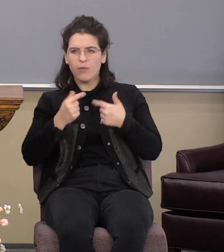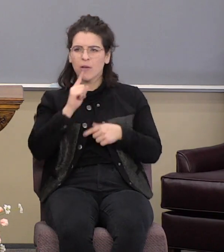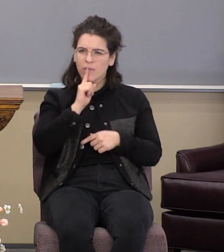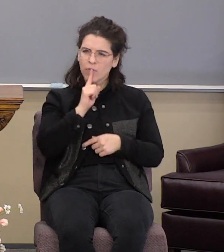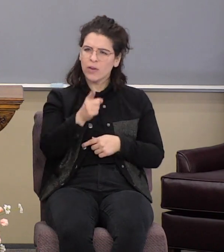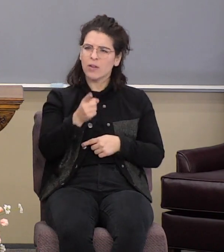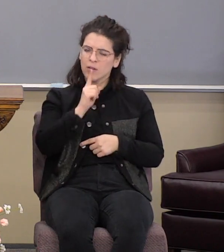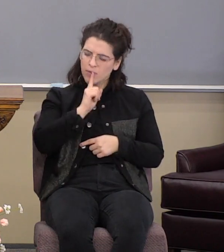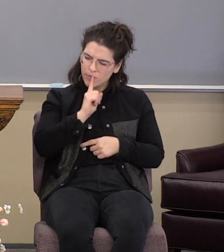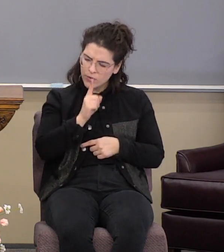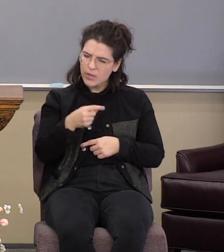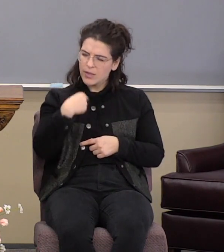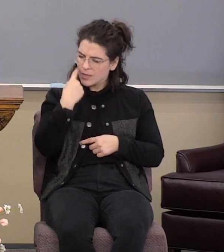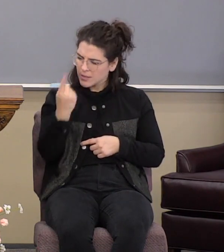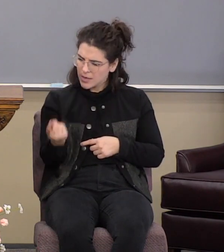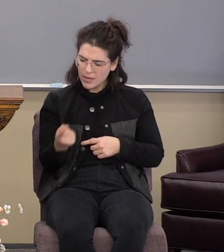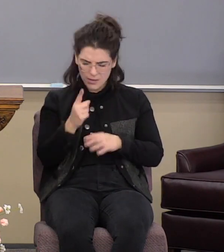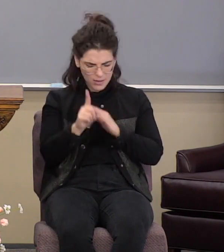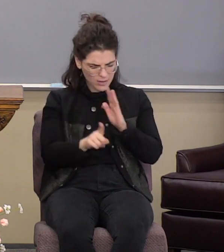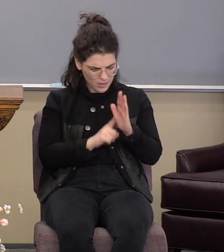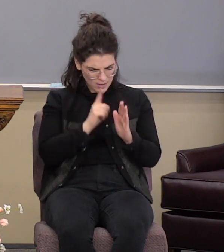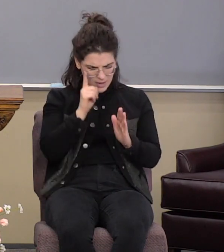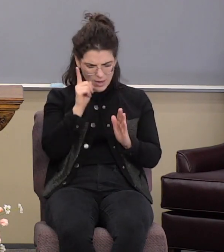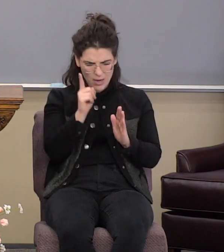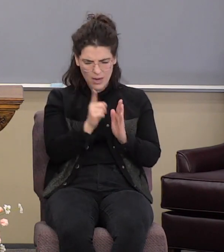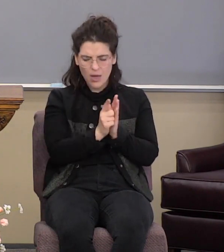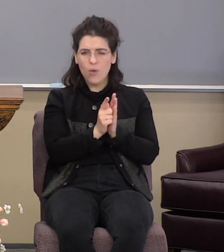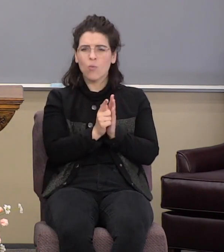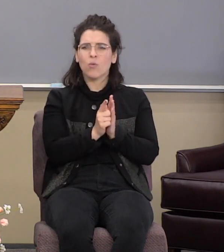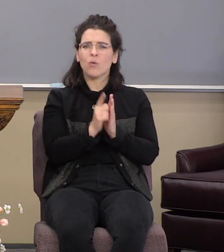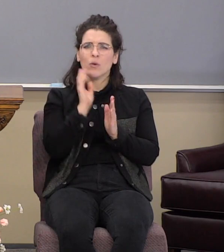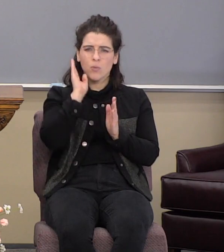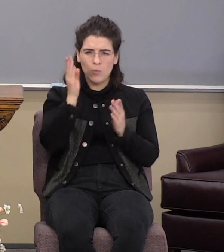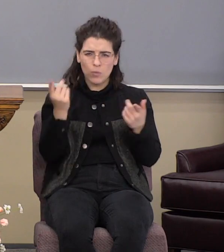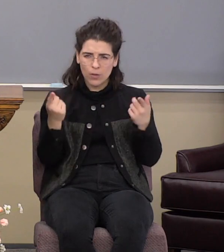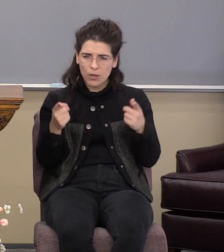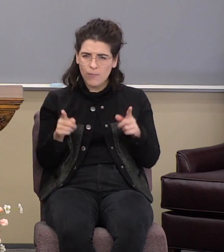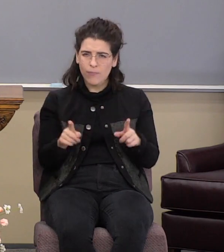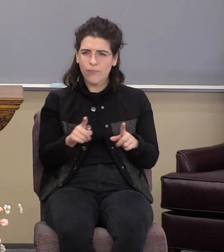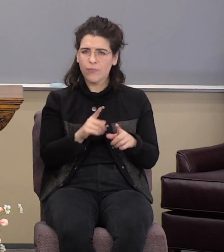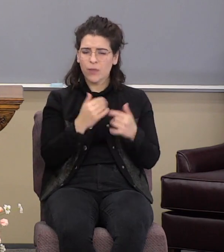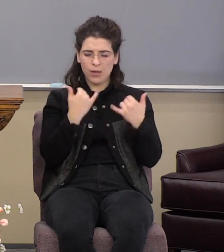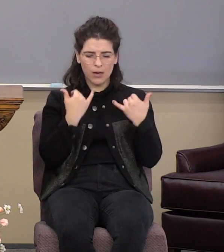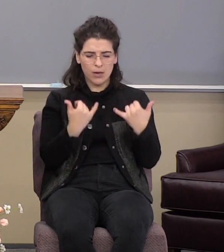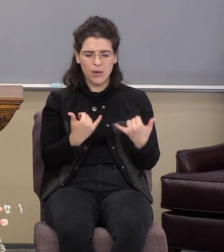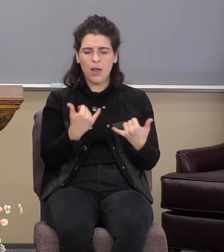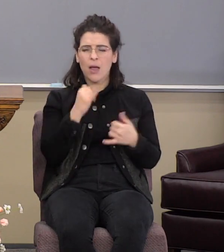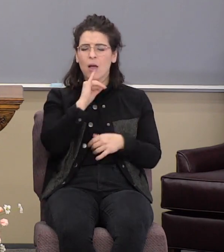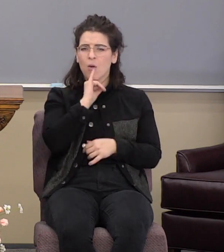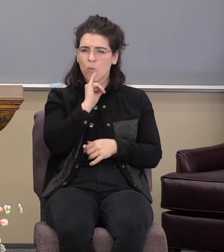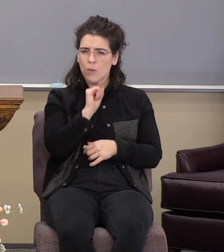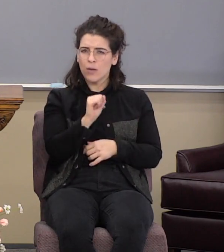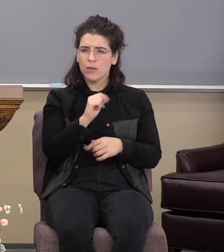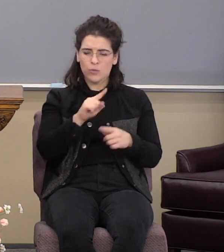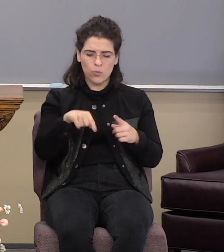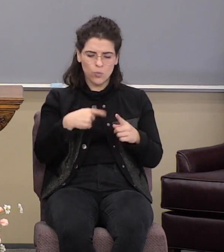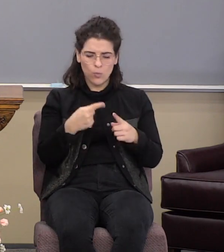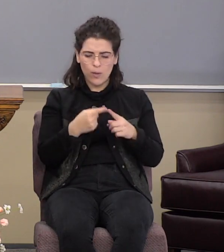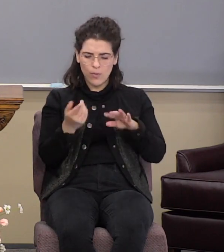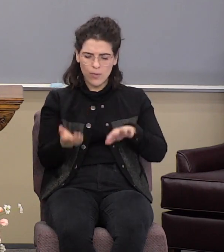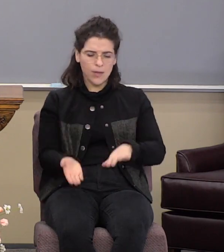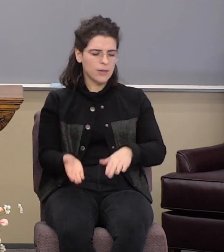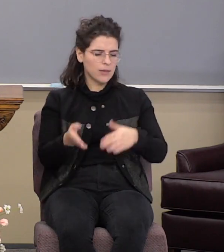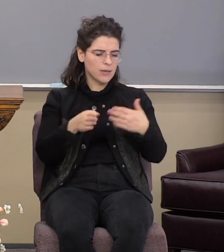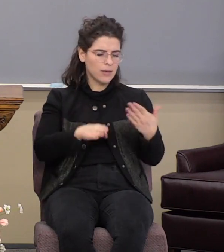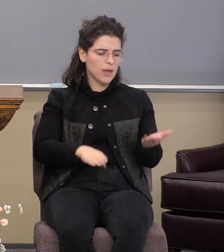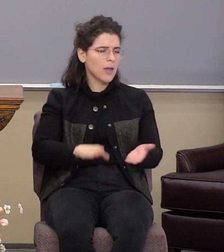verily, I say unto you, the hour is coming, and now is, when the dead